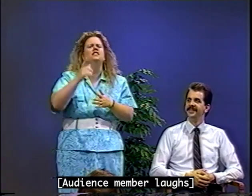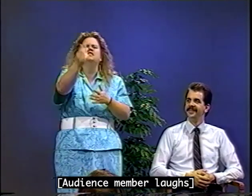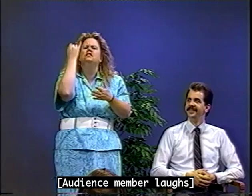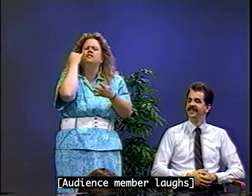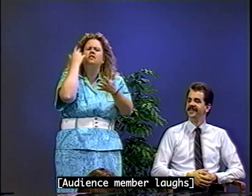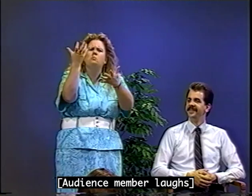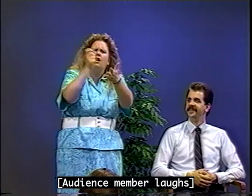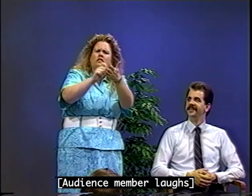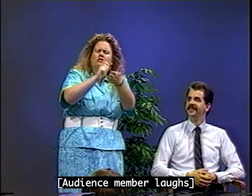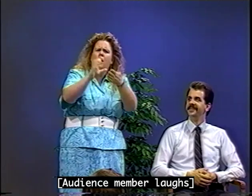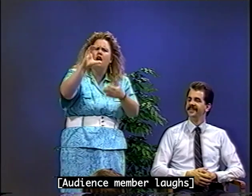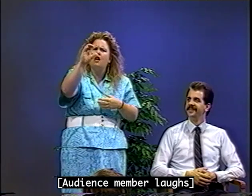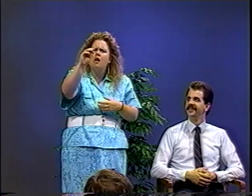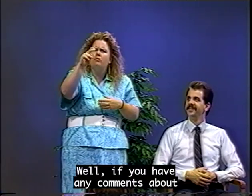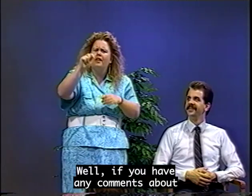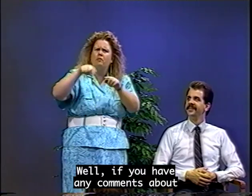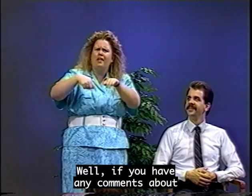out?